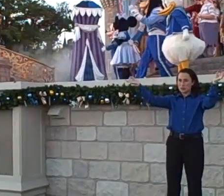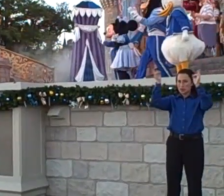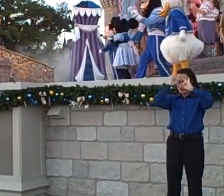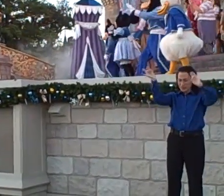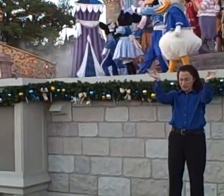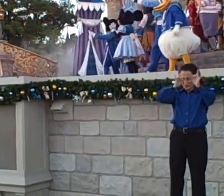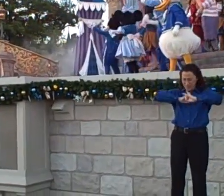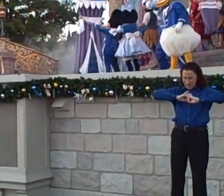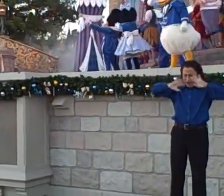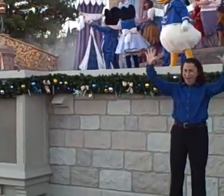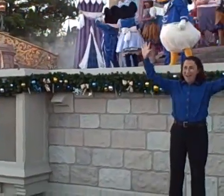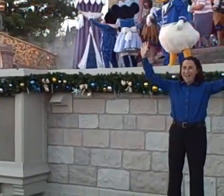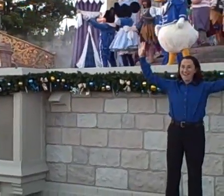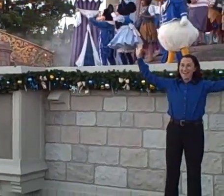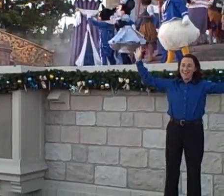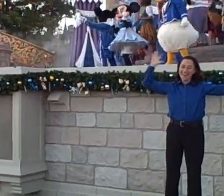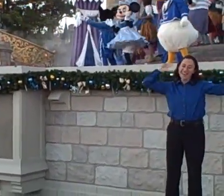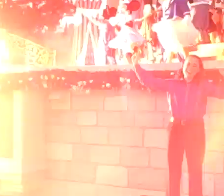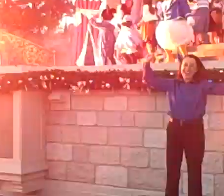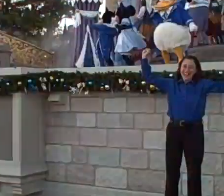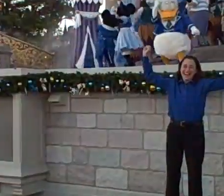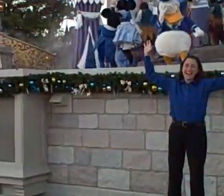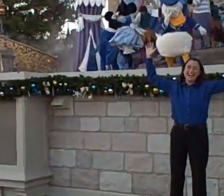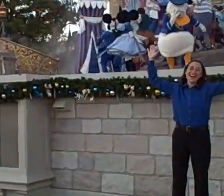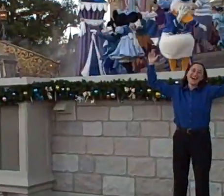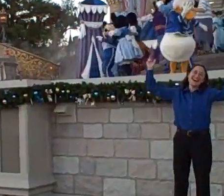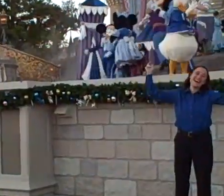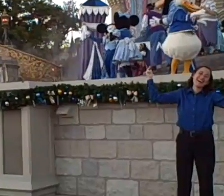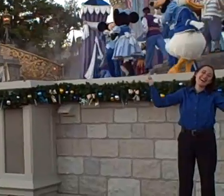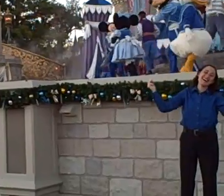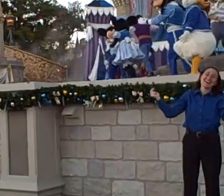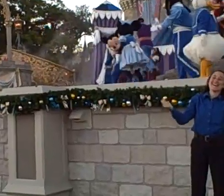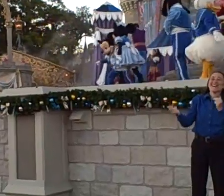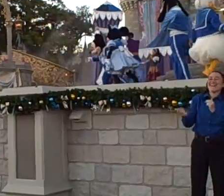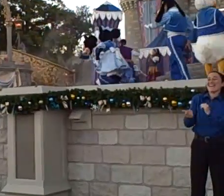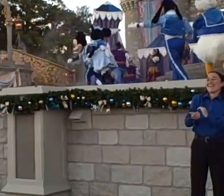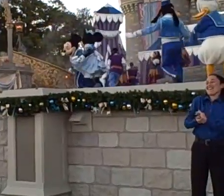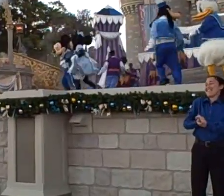where nightmares come true.